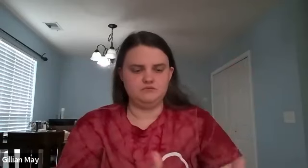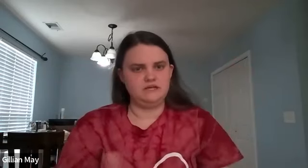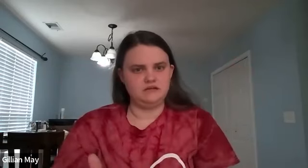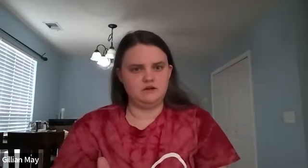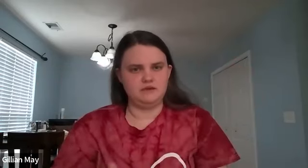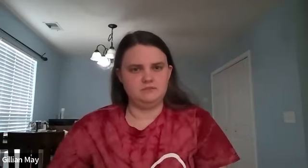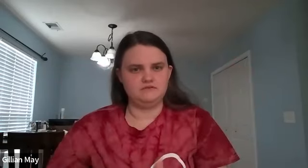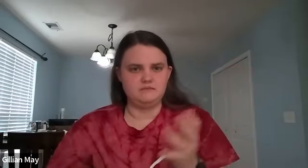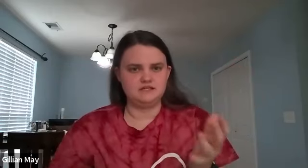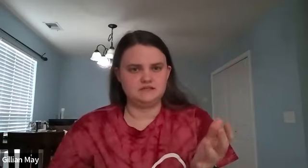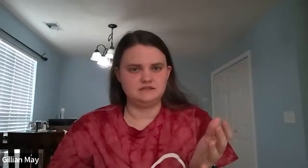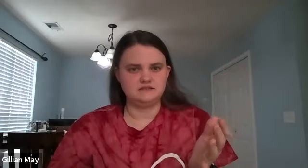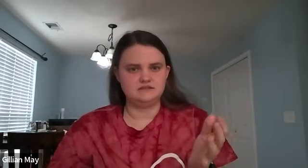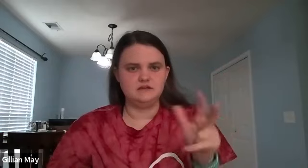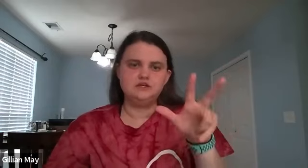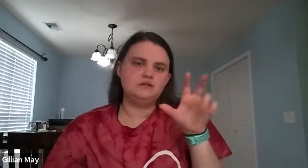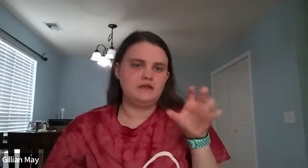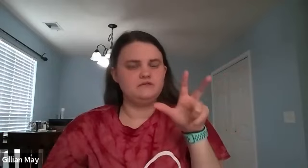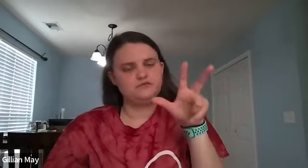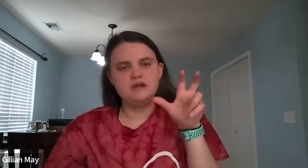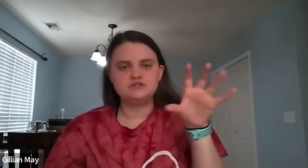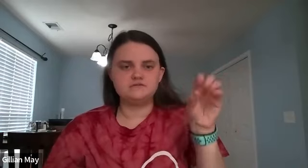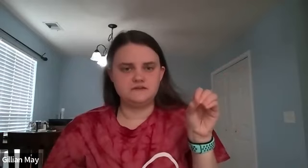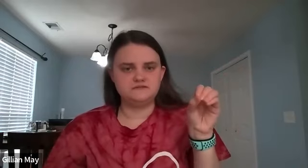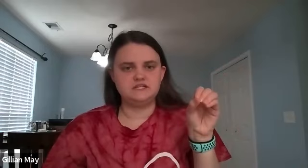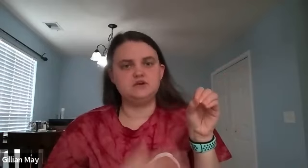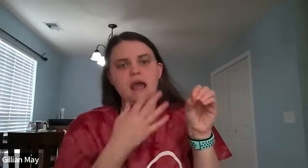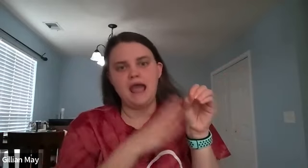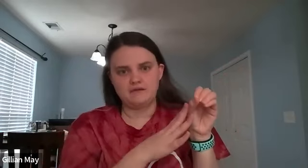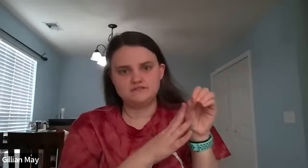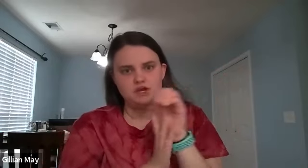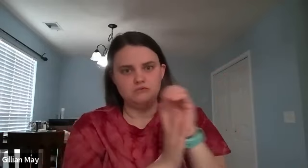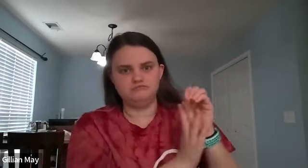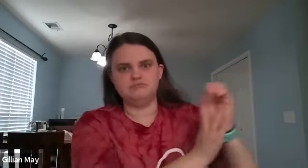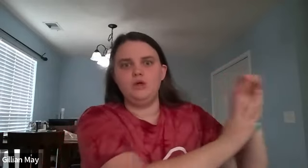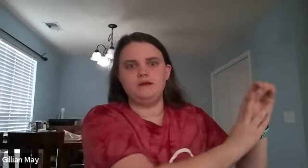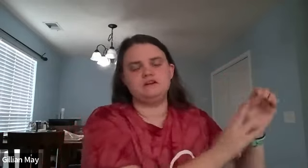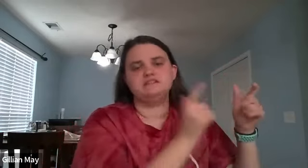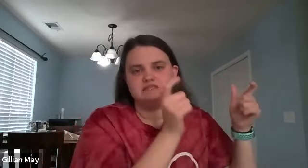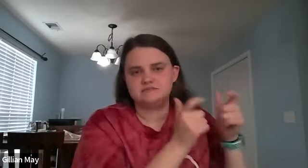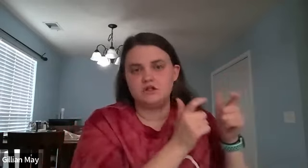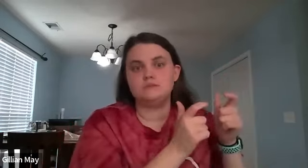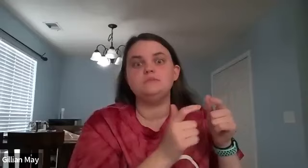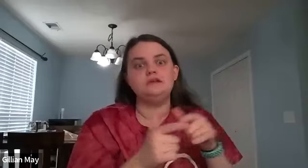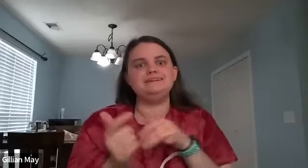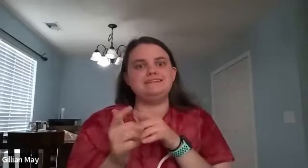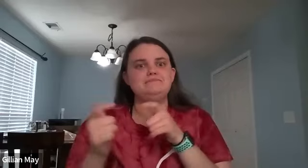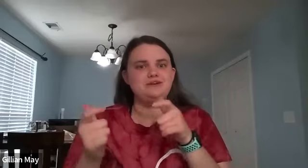read it on a paper, if that makes sense. Like with 350, you don't have to go all the way across because it's a smaller number. But when you get to like bigger